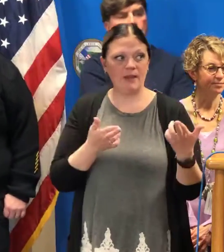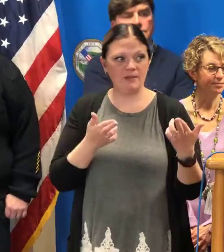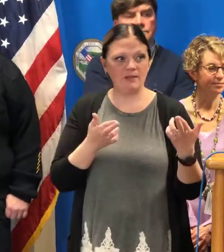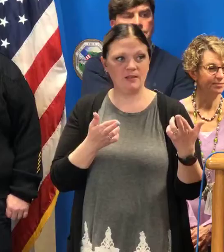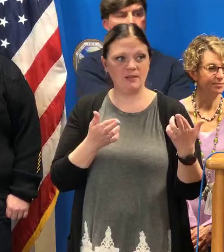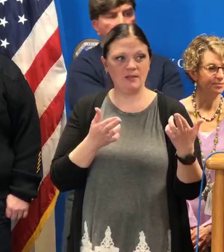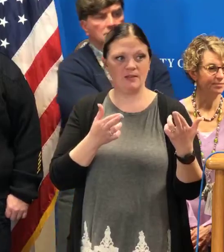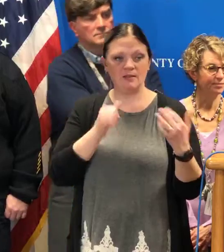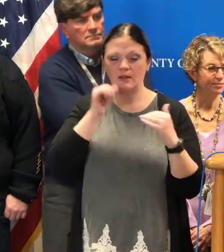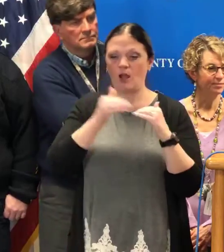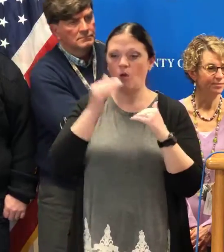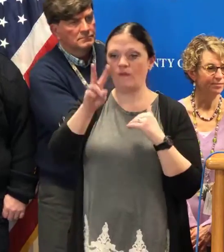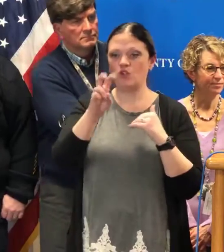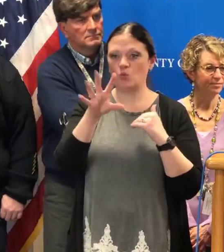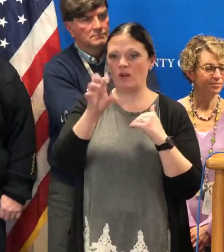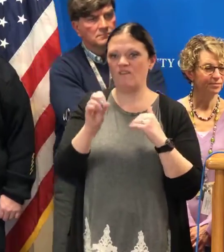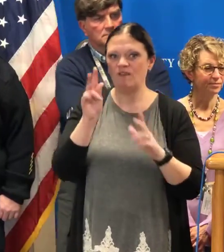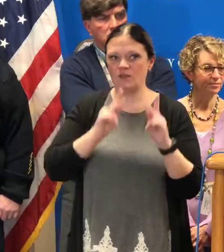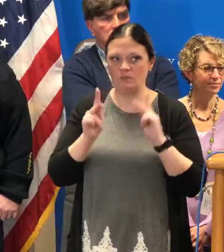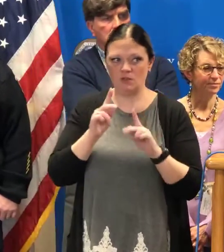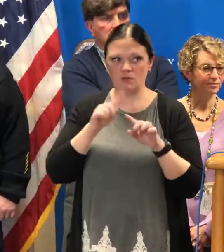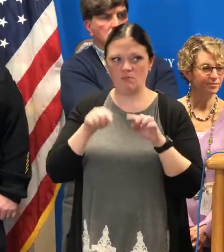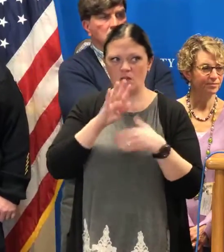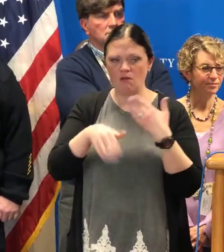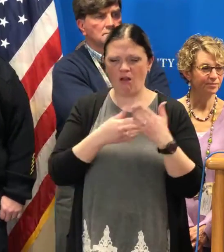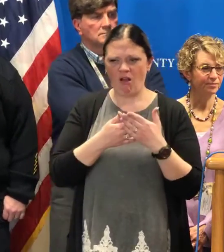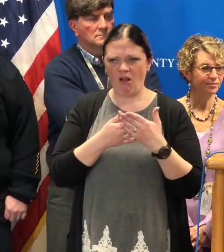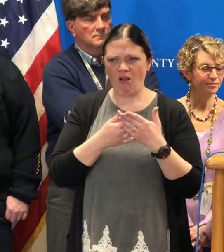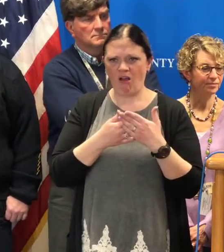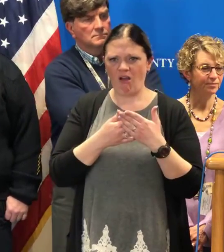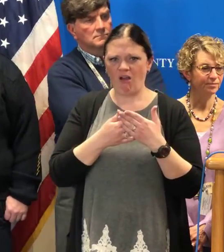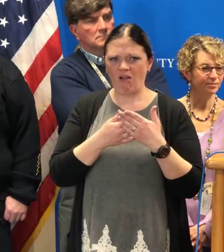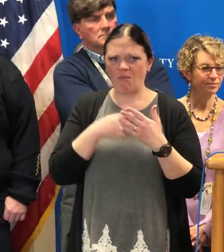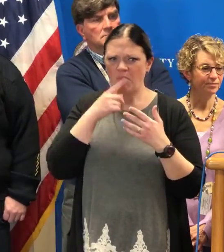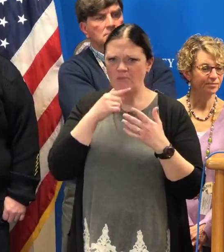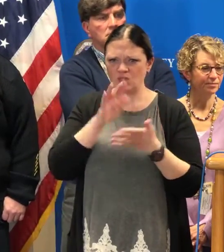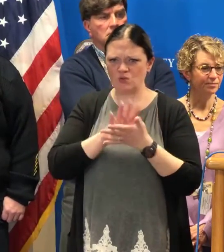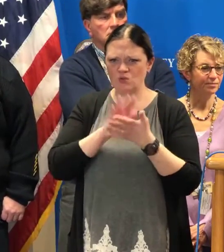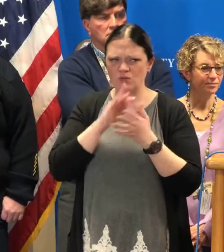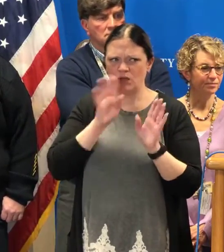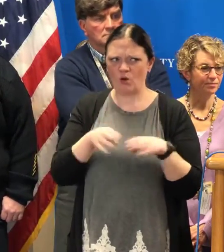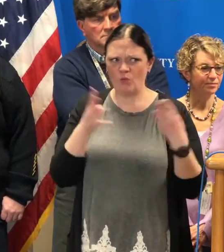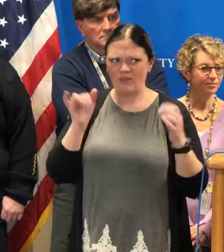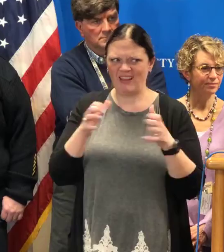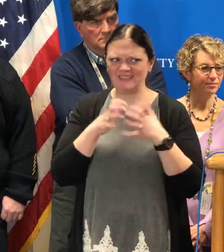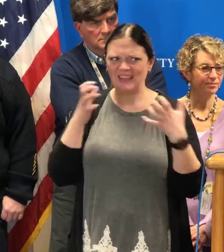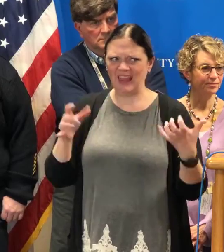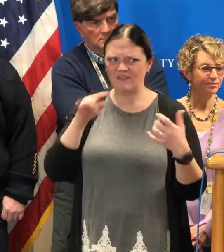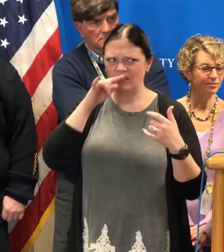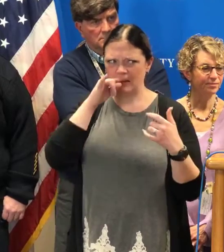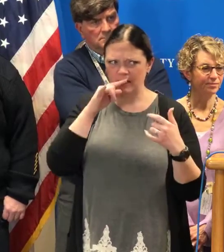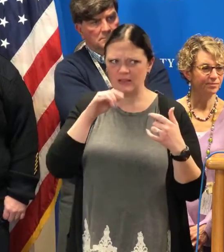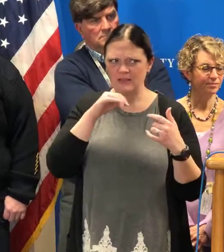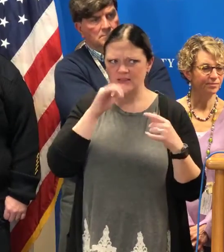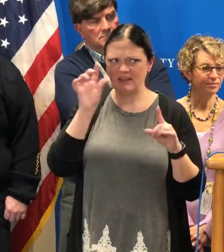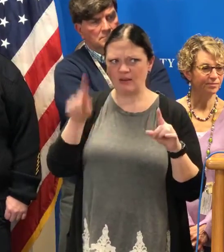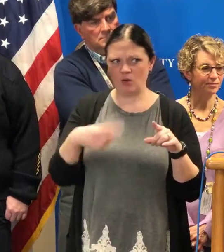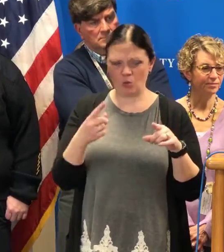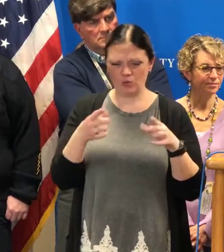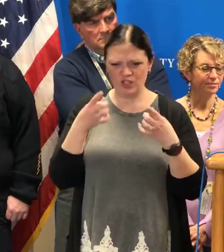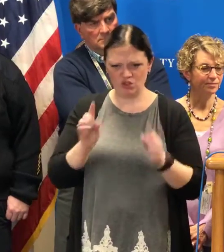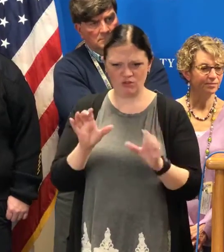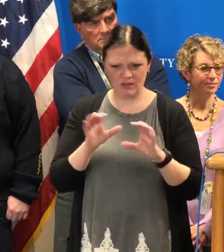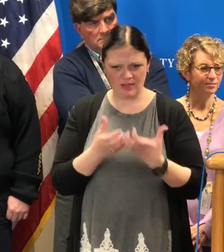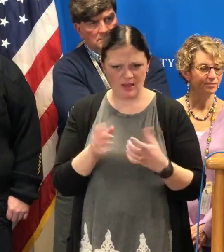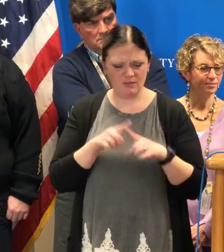than 250 people gather, but all of the public schools are still open. That's a lot of kids, not only during